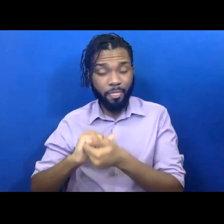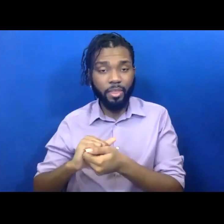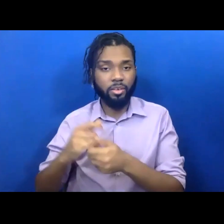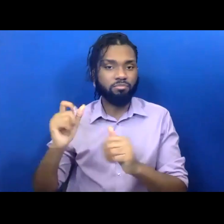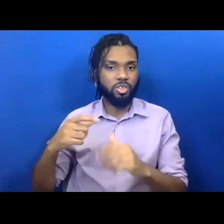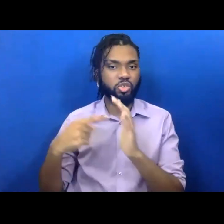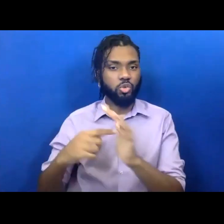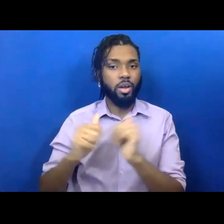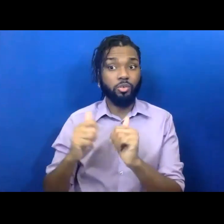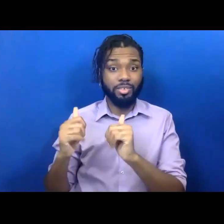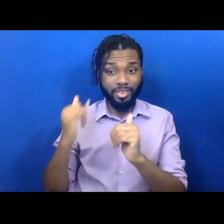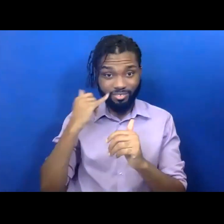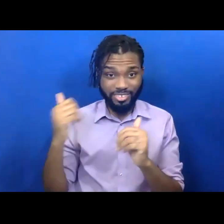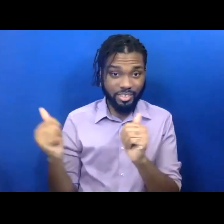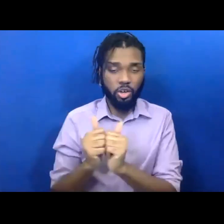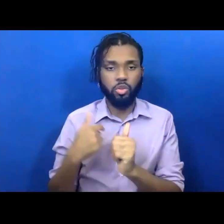challenge